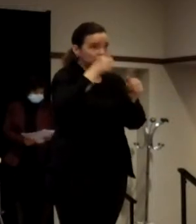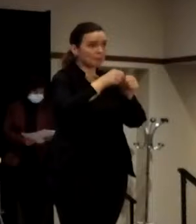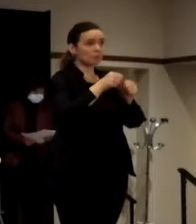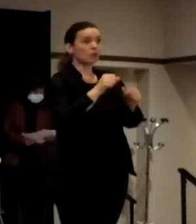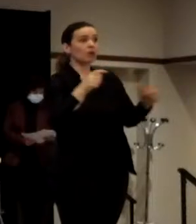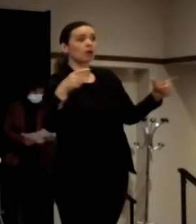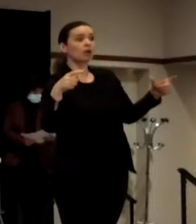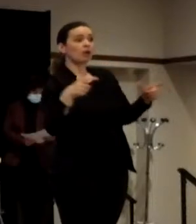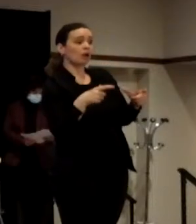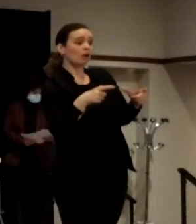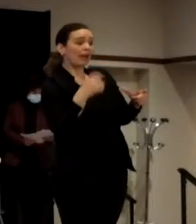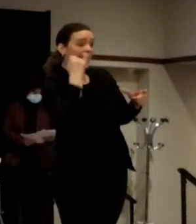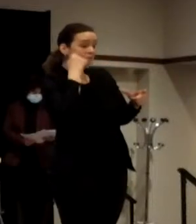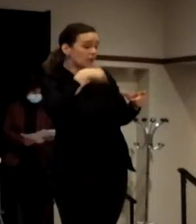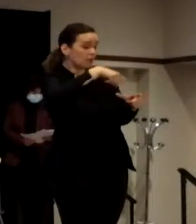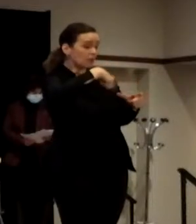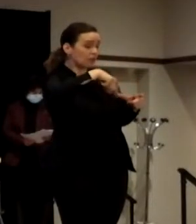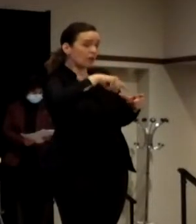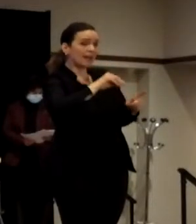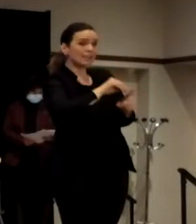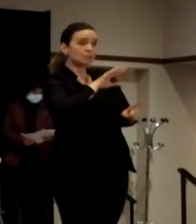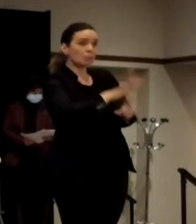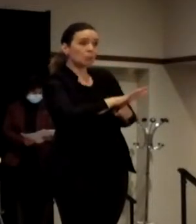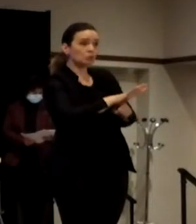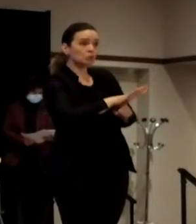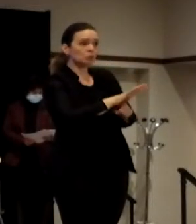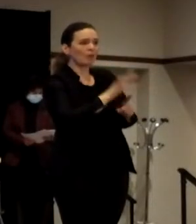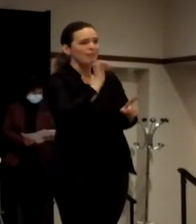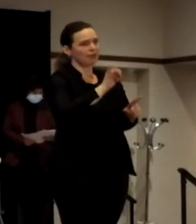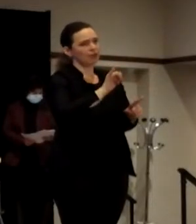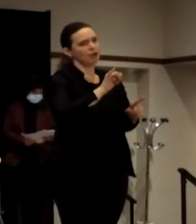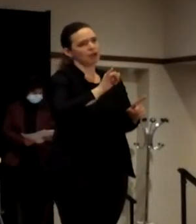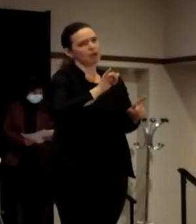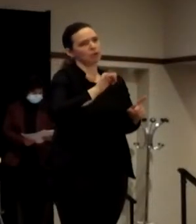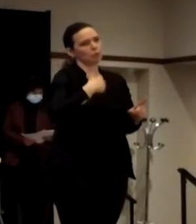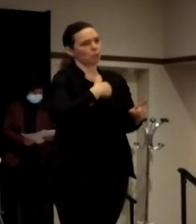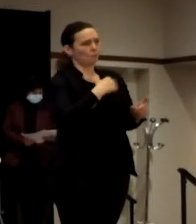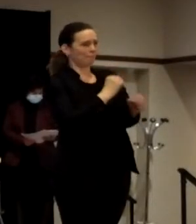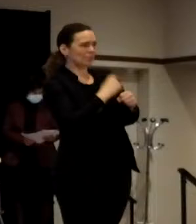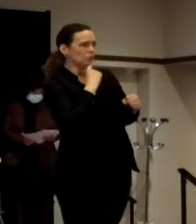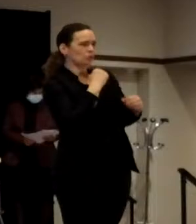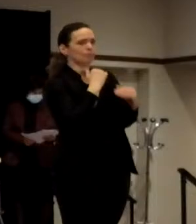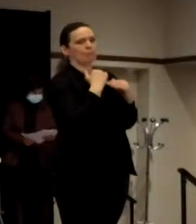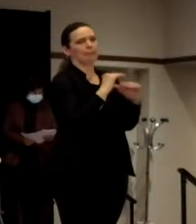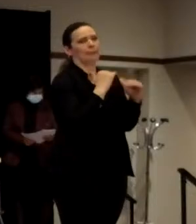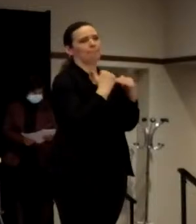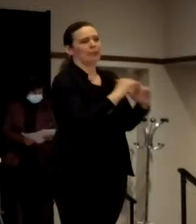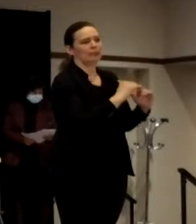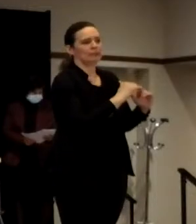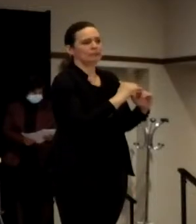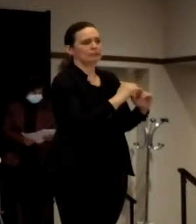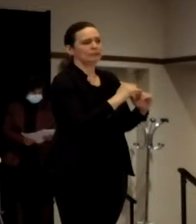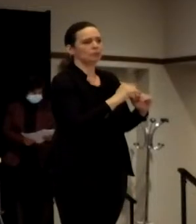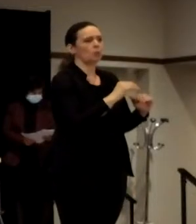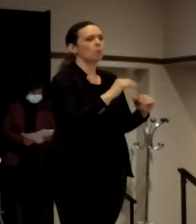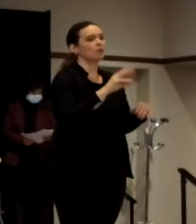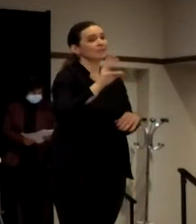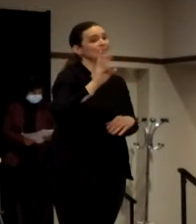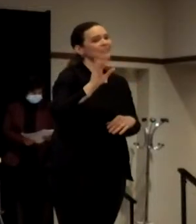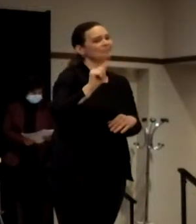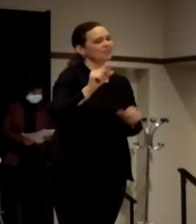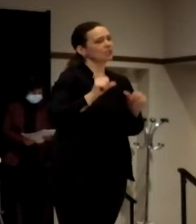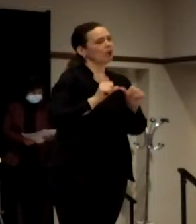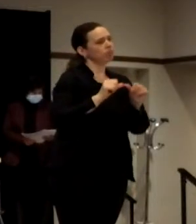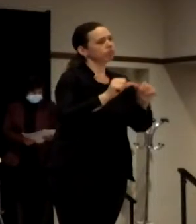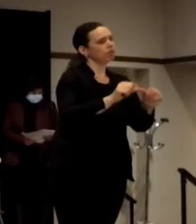I believe there's the opportunity to be within the 6 feet on the bus, depending on the timing of